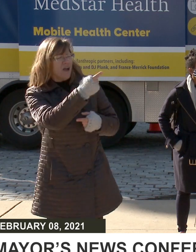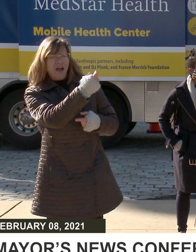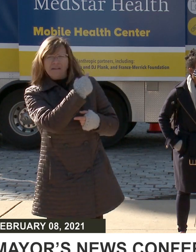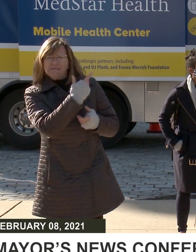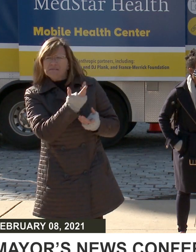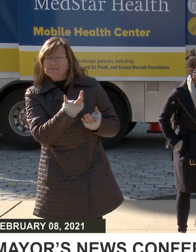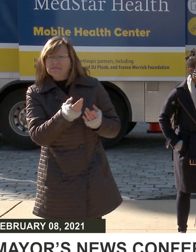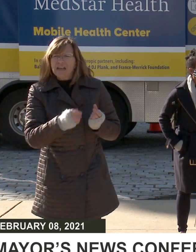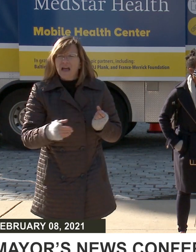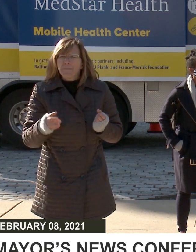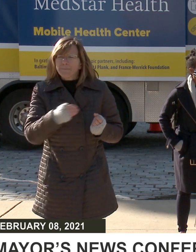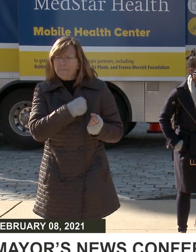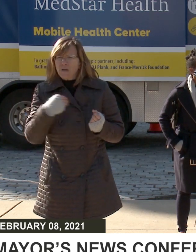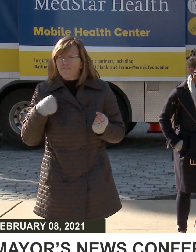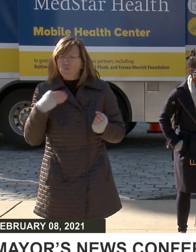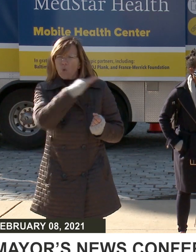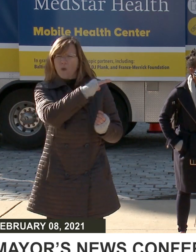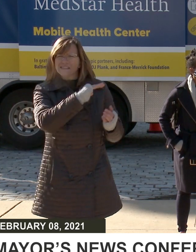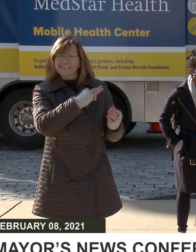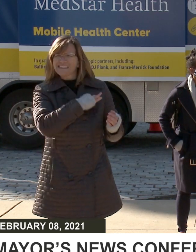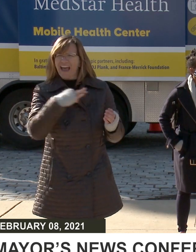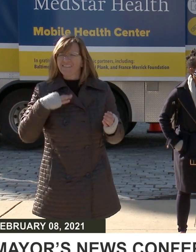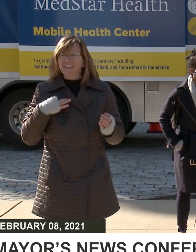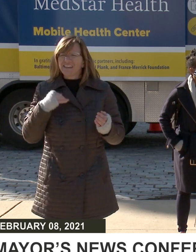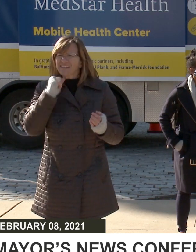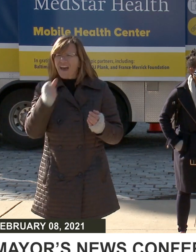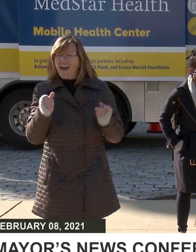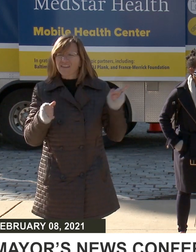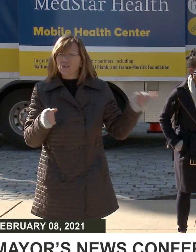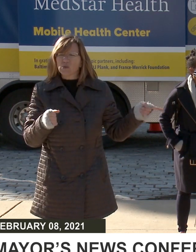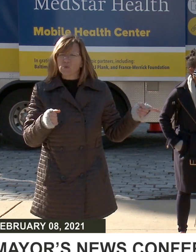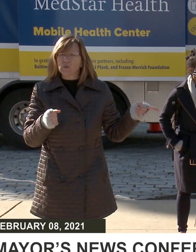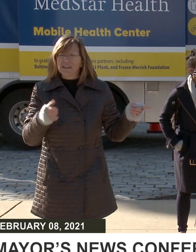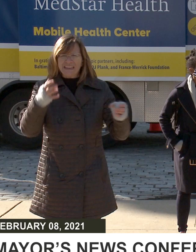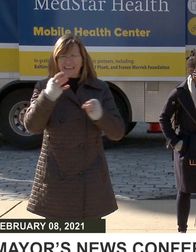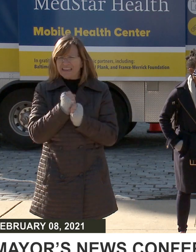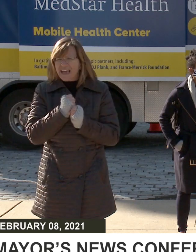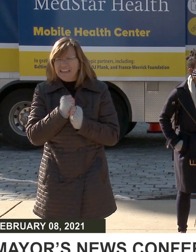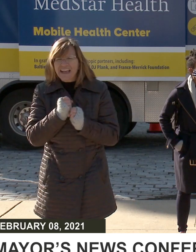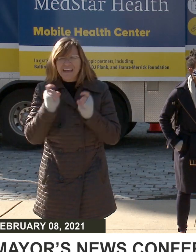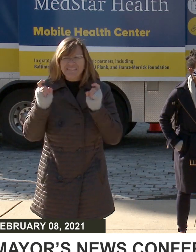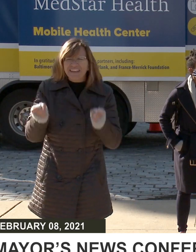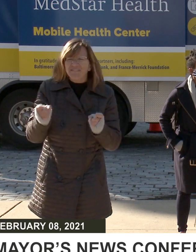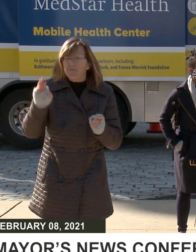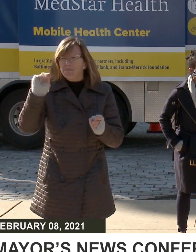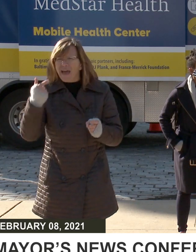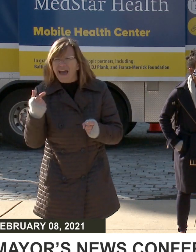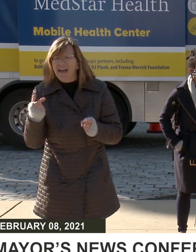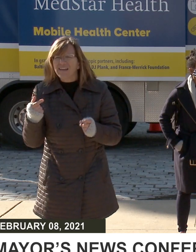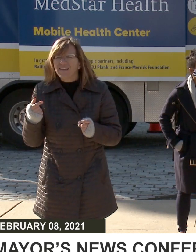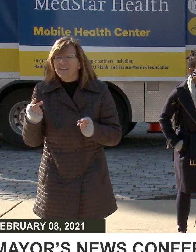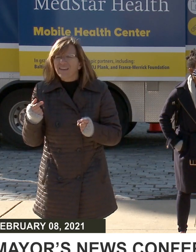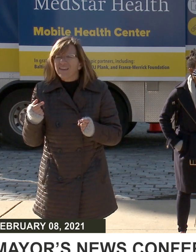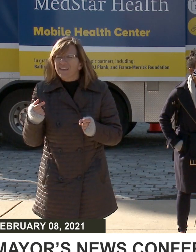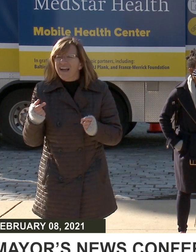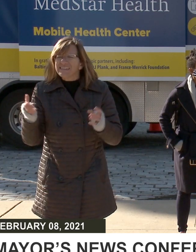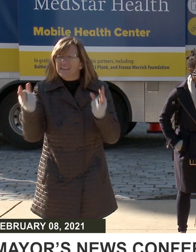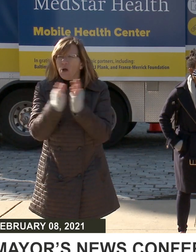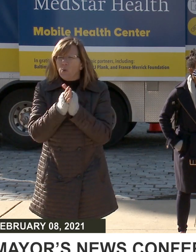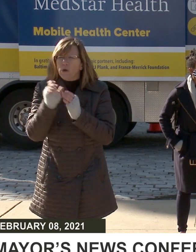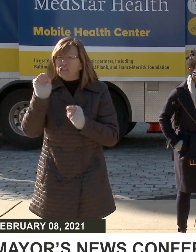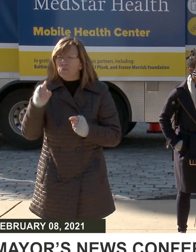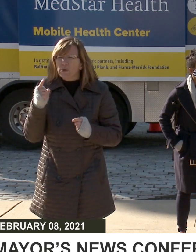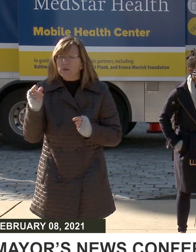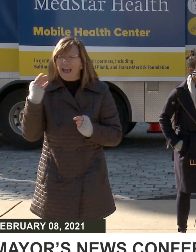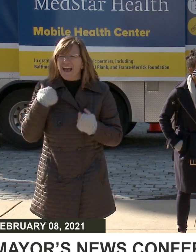A member of your staff did not receive, or did you walk away with any gift bags or anything to that nature? Dave, you're asking a question about, we had multiple